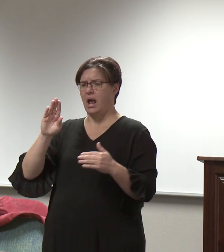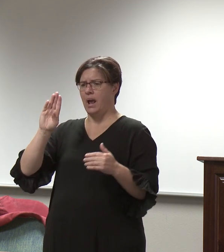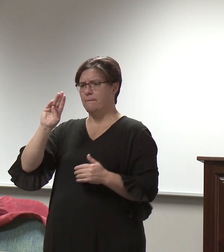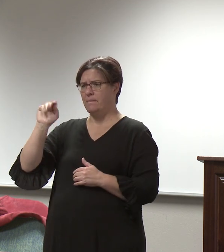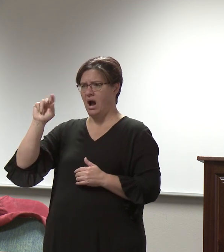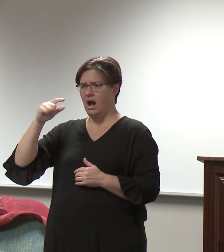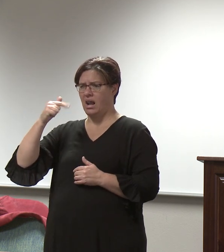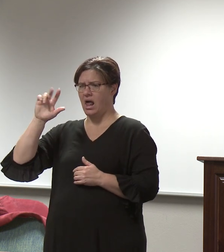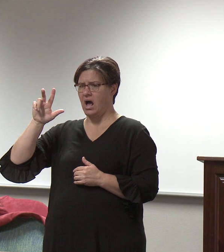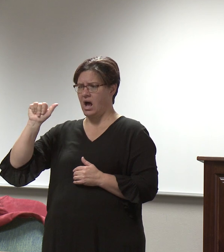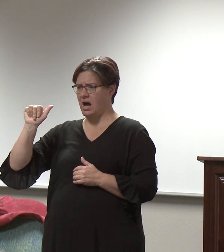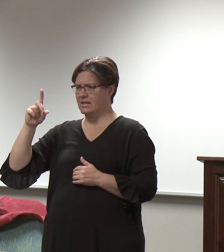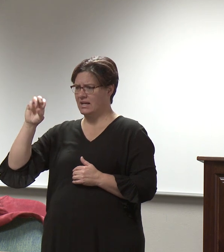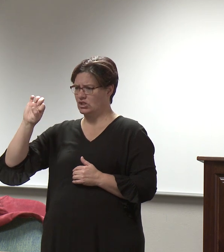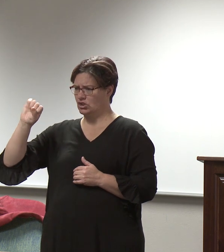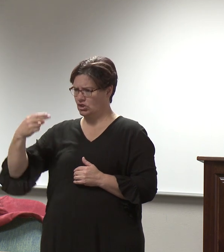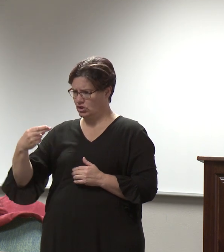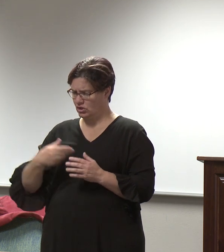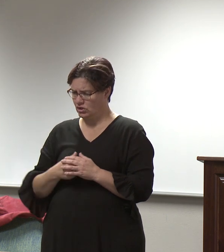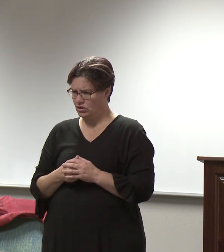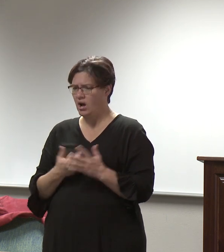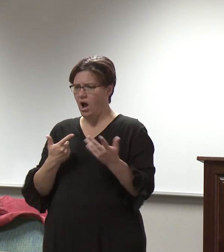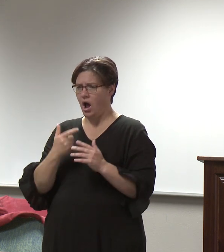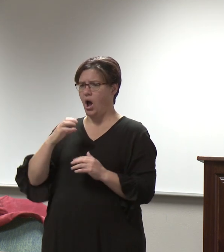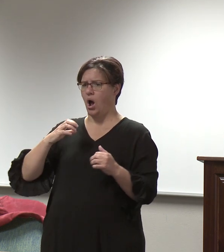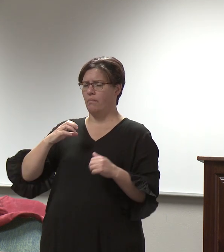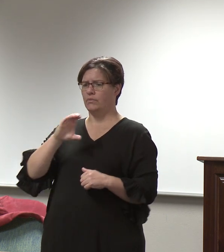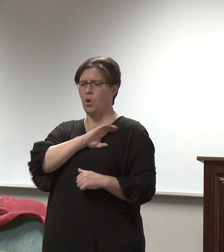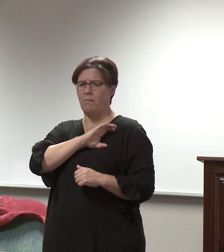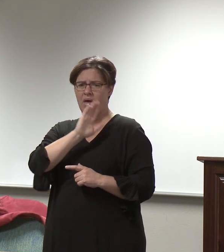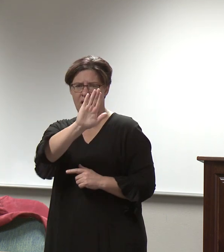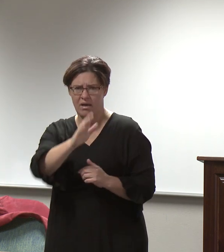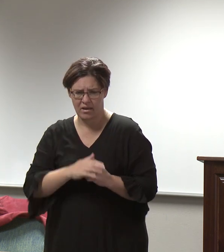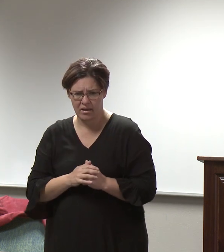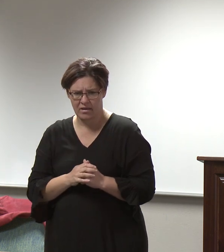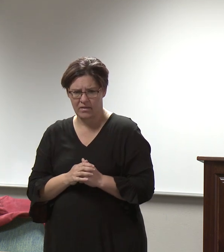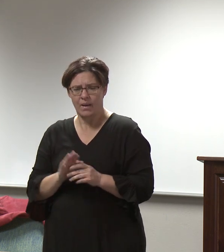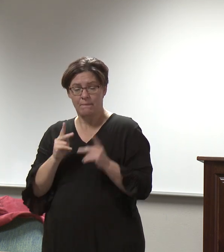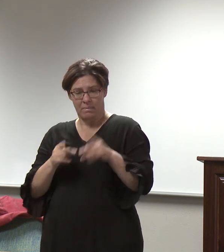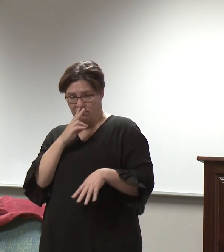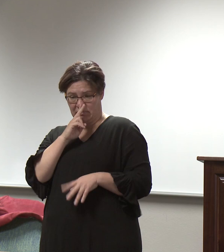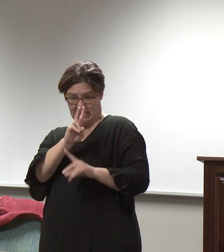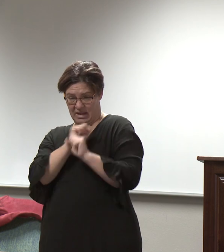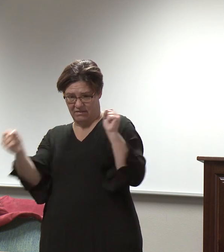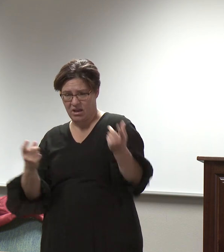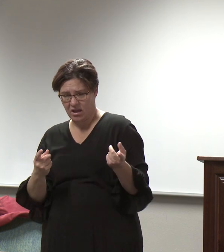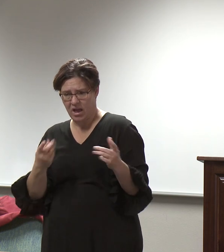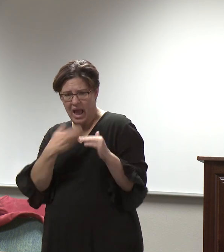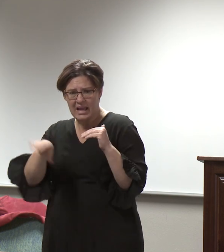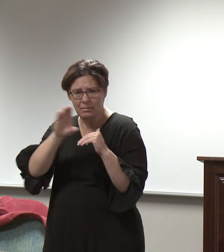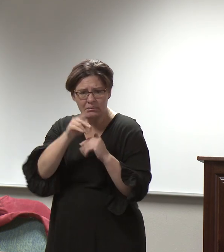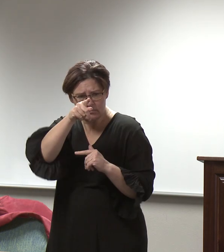from Buenaventura, which is in the Pacific, in Colombia. Afro-Colombian people, I never saw capitalism